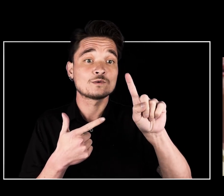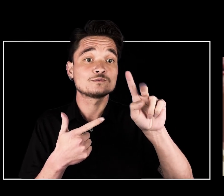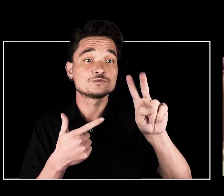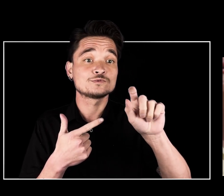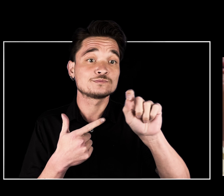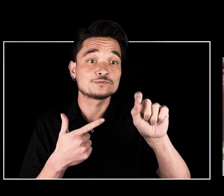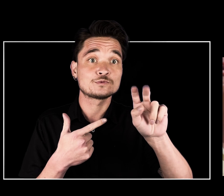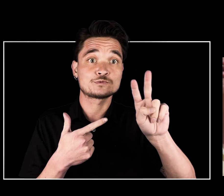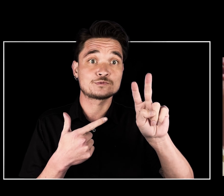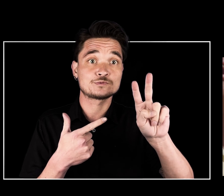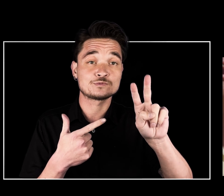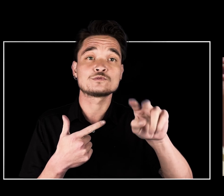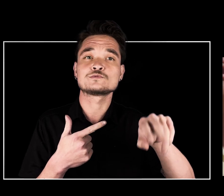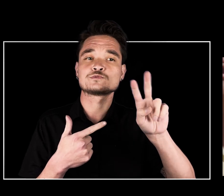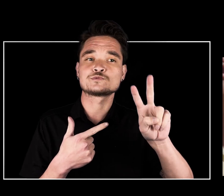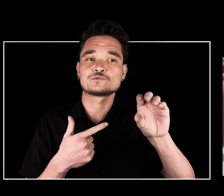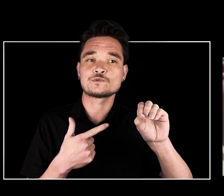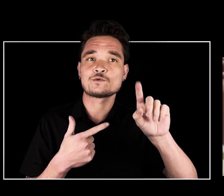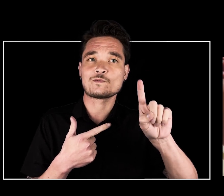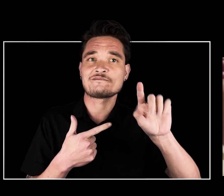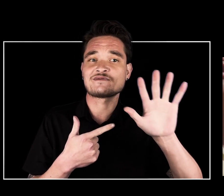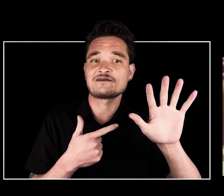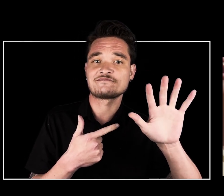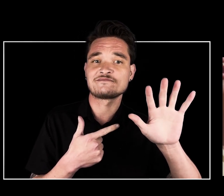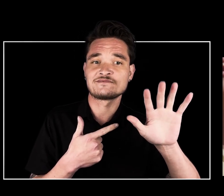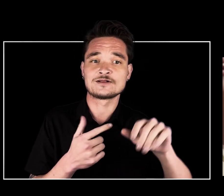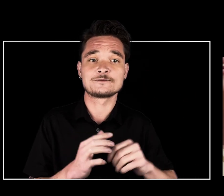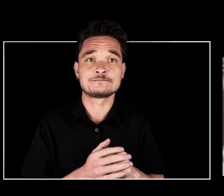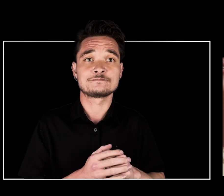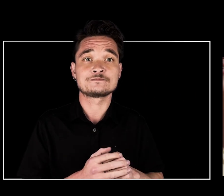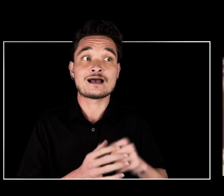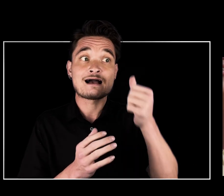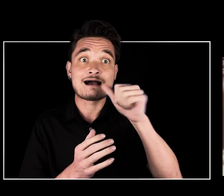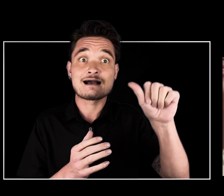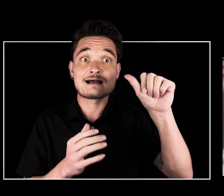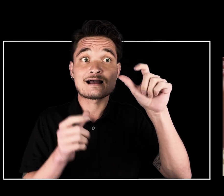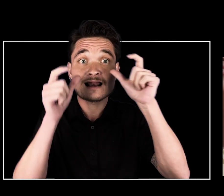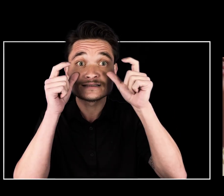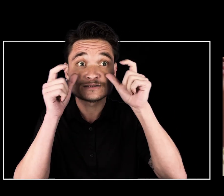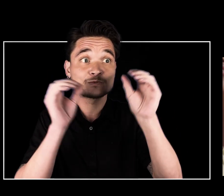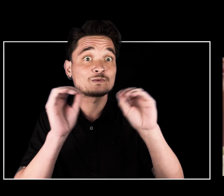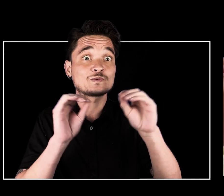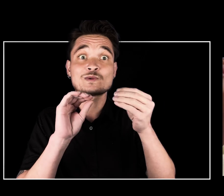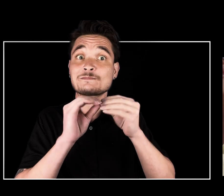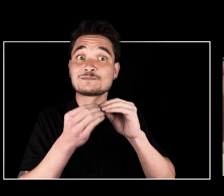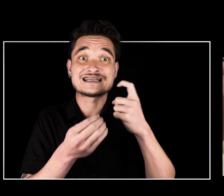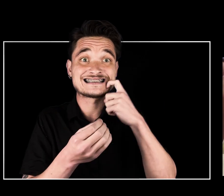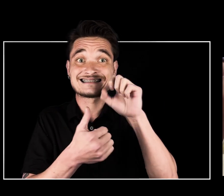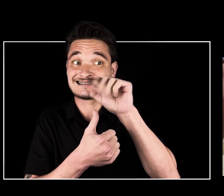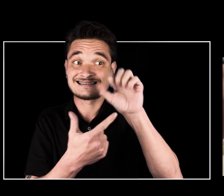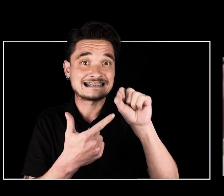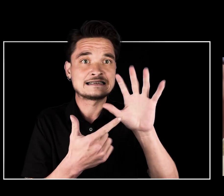-2 2015 Glasses without these numbers will not be